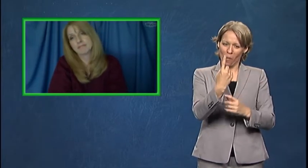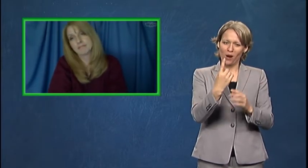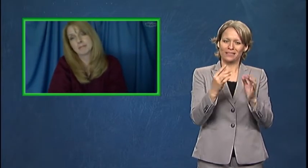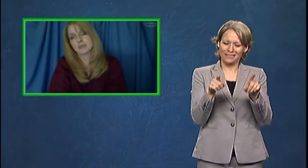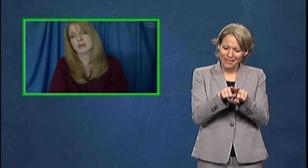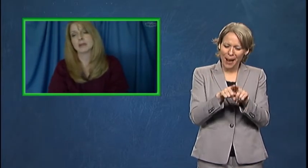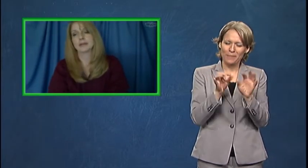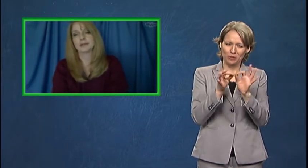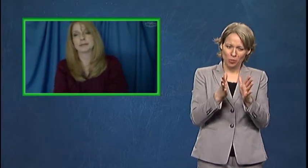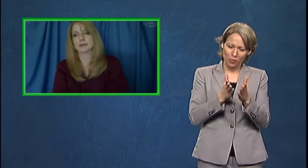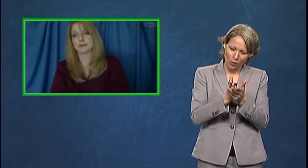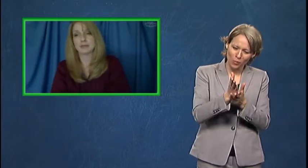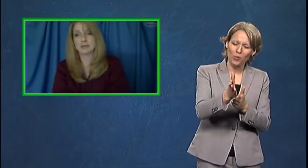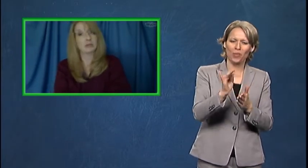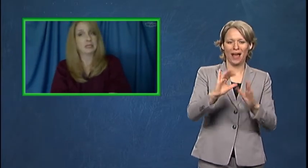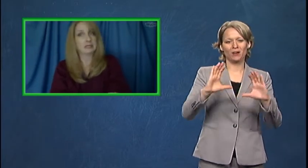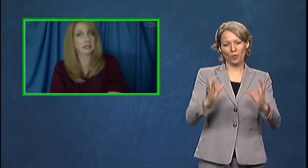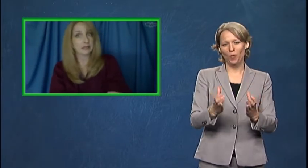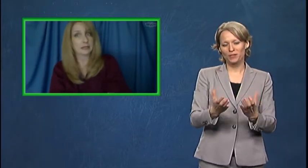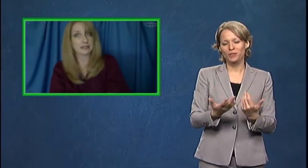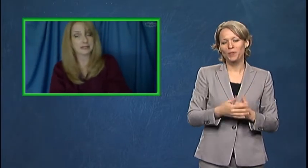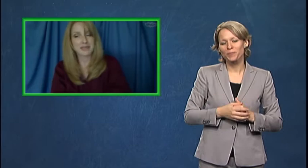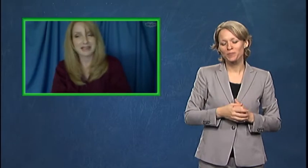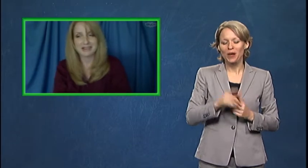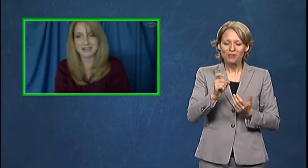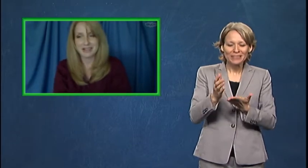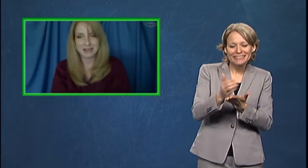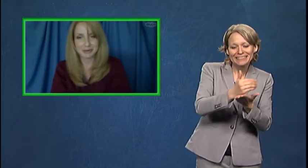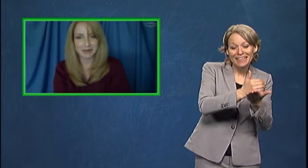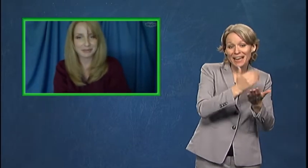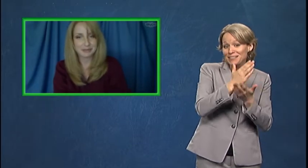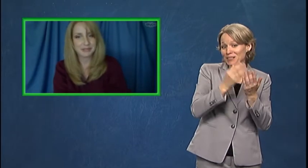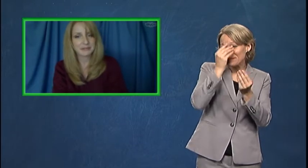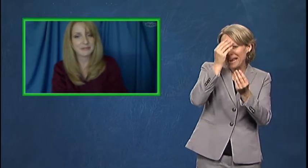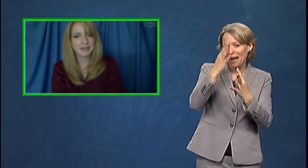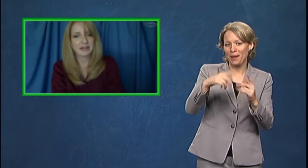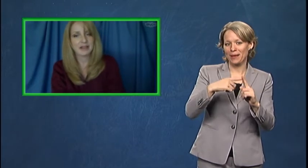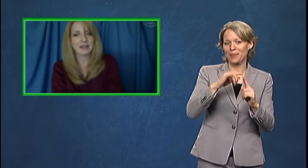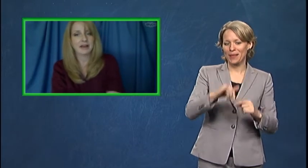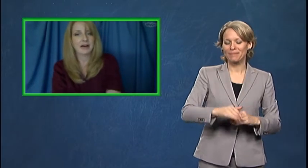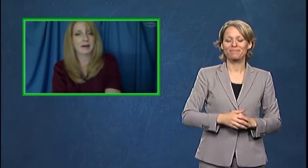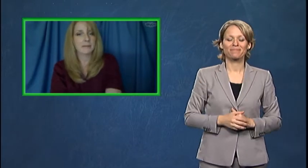course. So maybe we need to collect some data on that, perhaps.